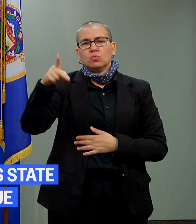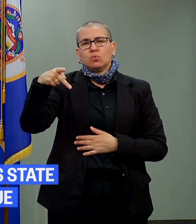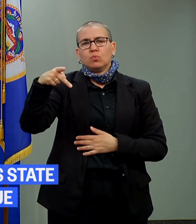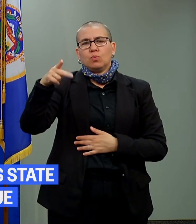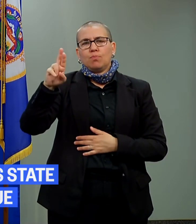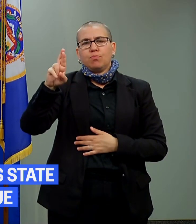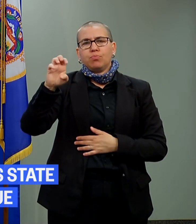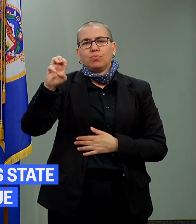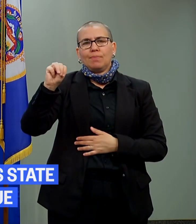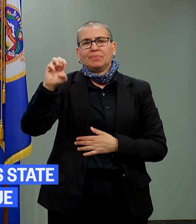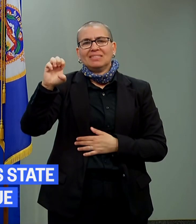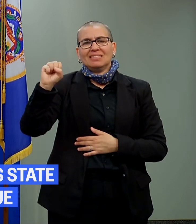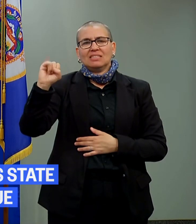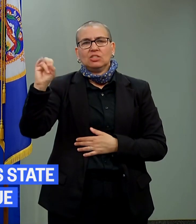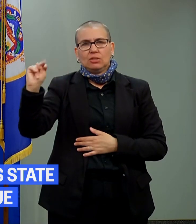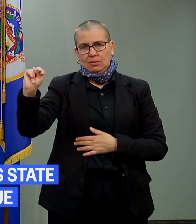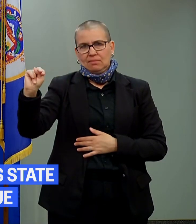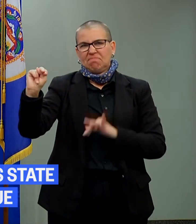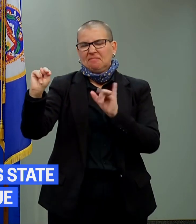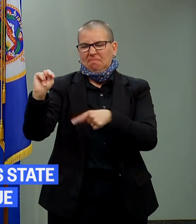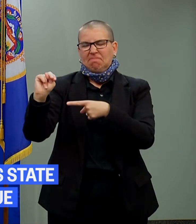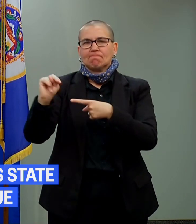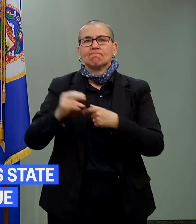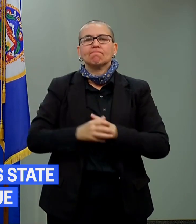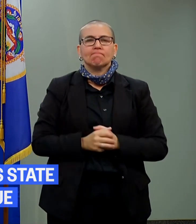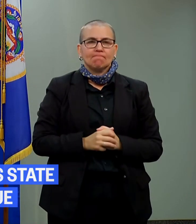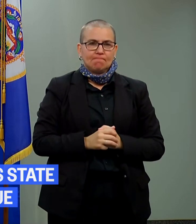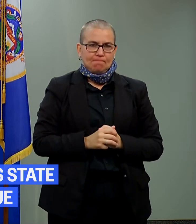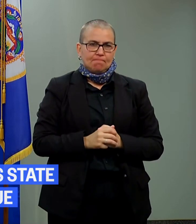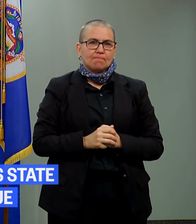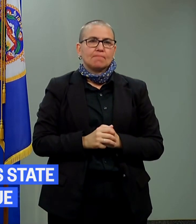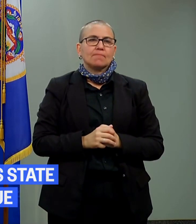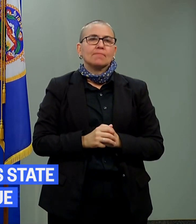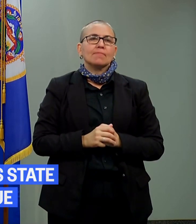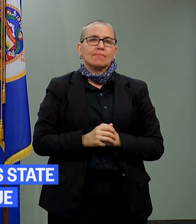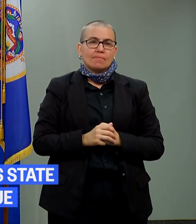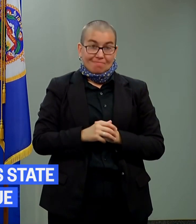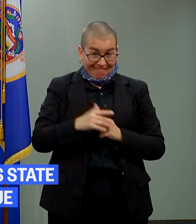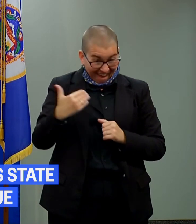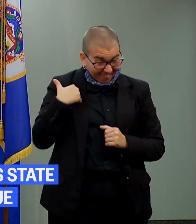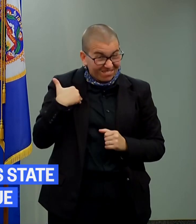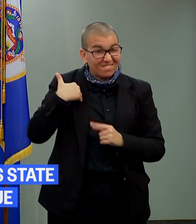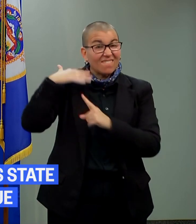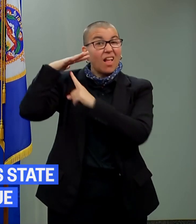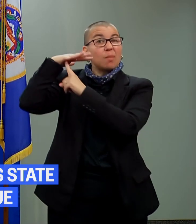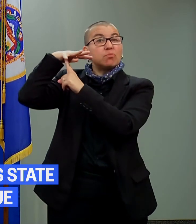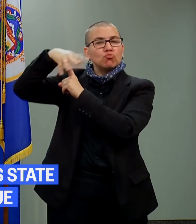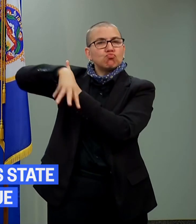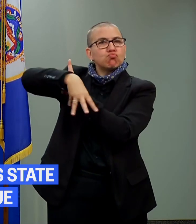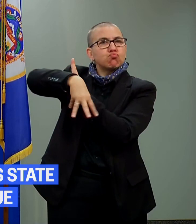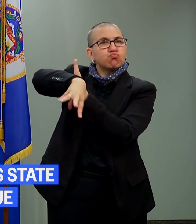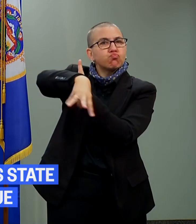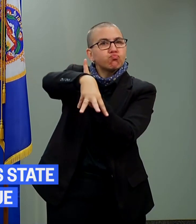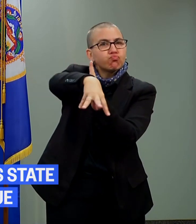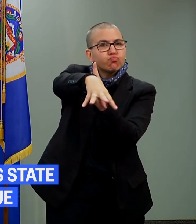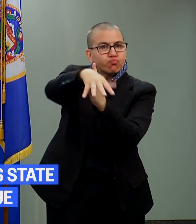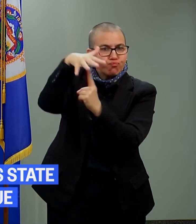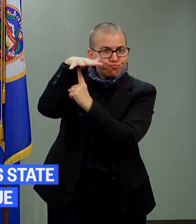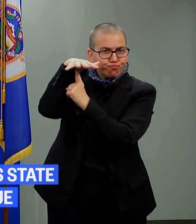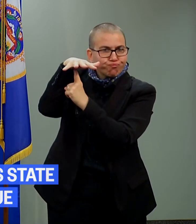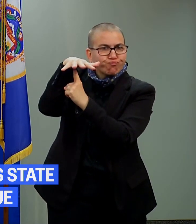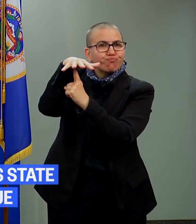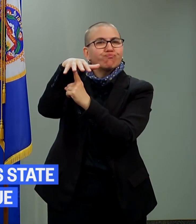got innovative there. And we began using aviation support to support a fire suppression mission. We were able to pull